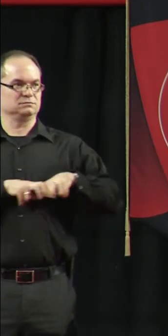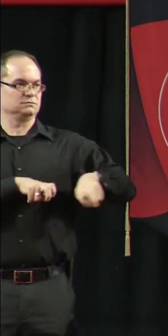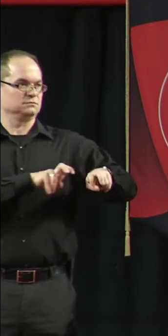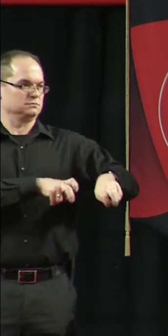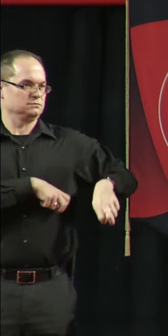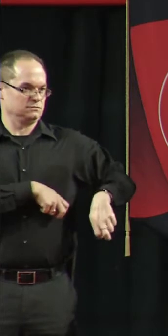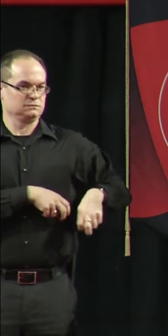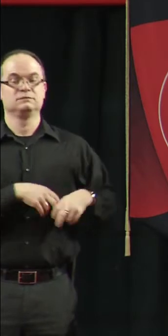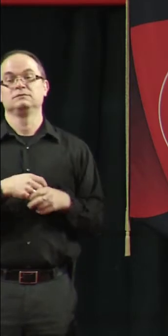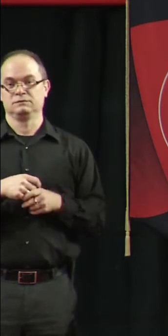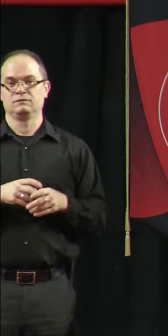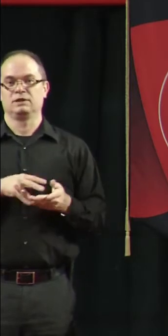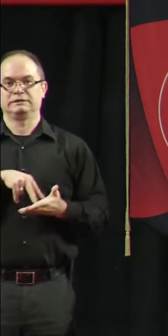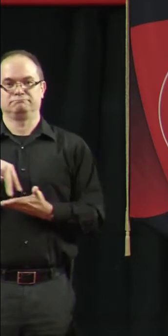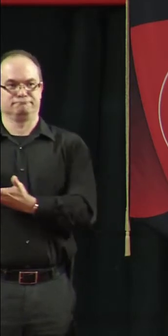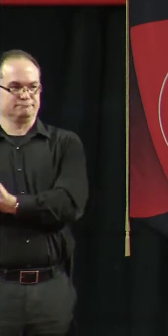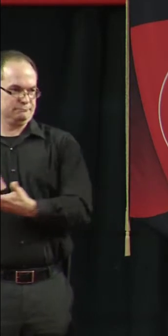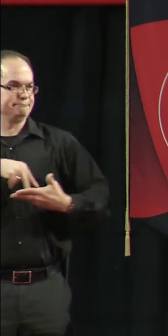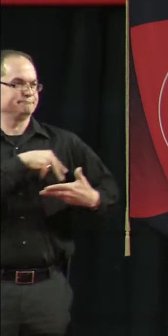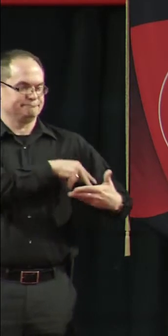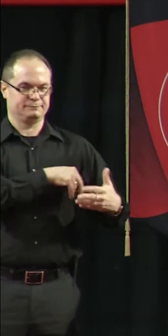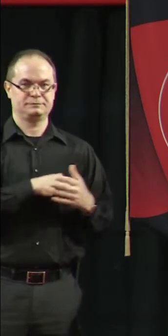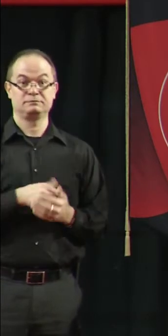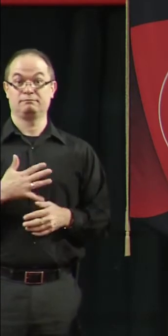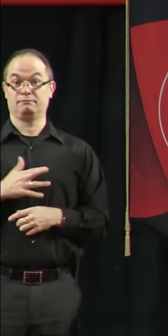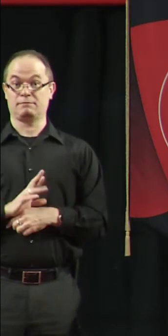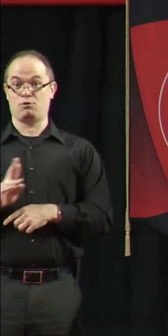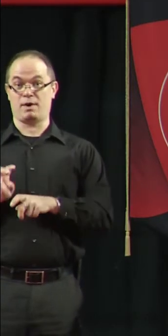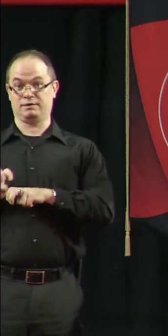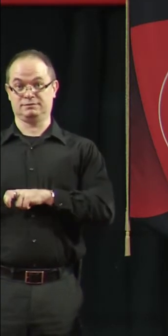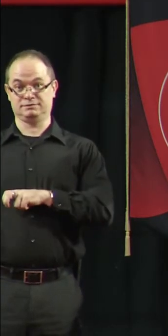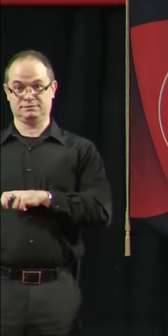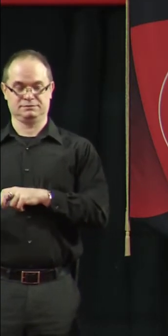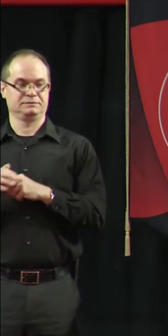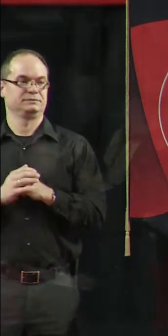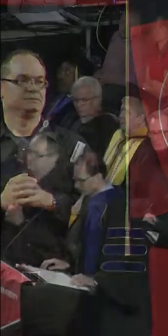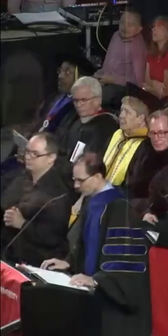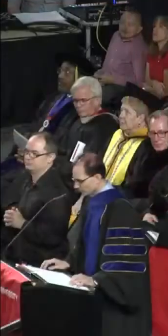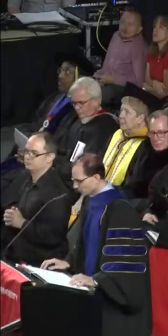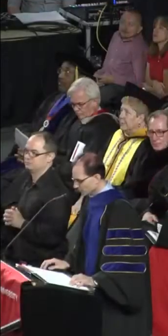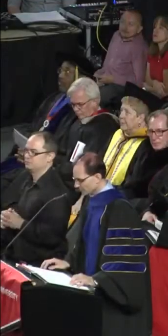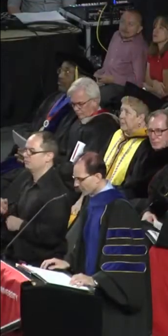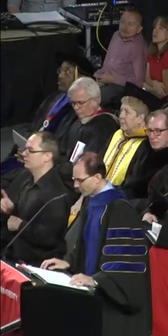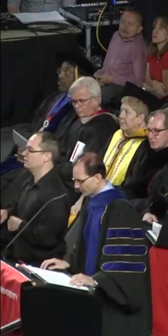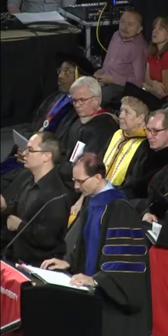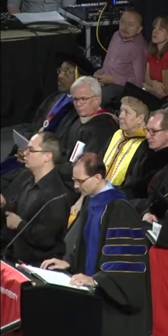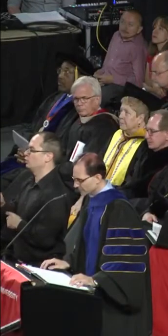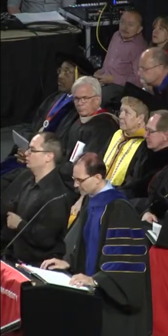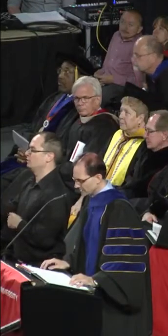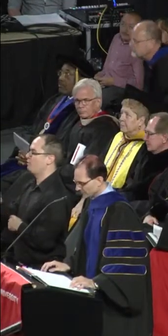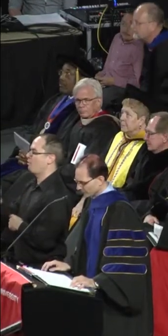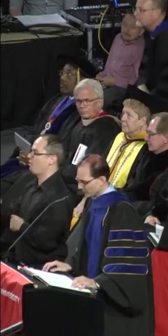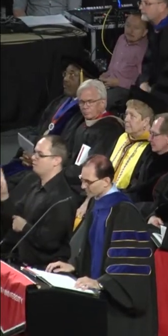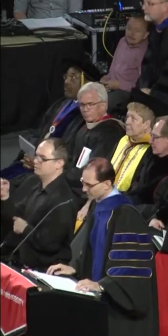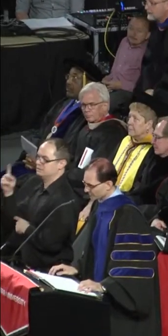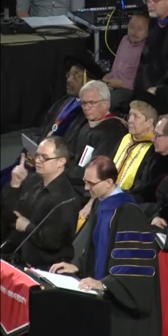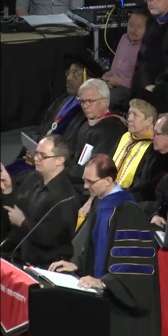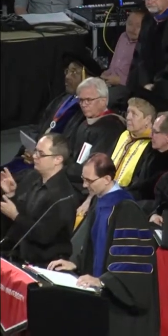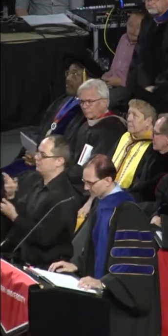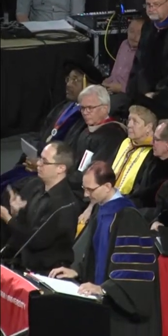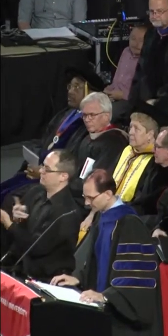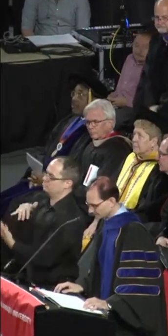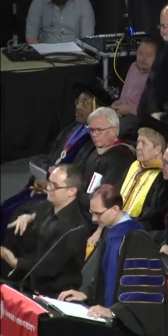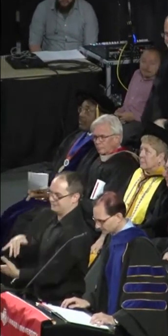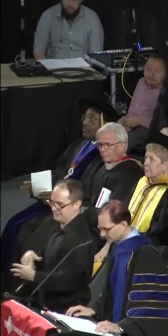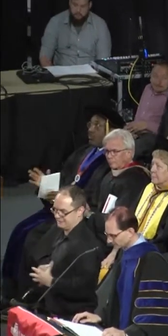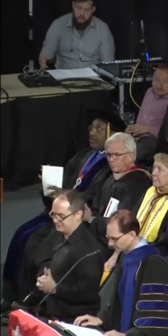and please remain standing? To my right, in row 2, Dr. William Harn, Dean of the Graduate